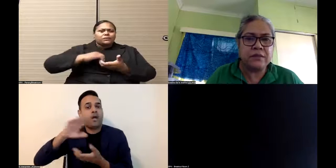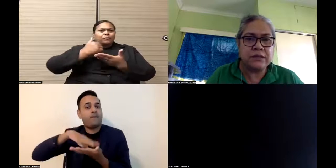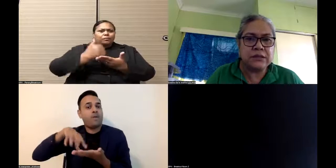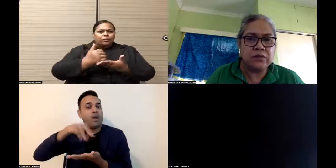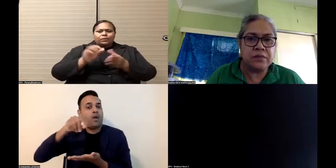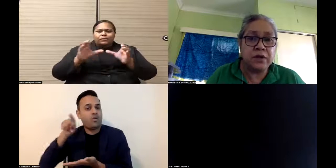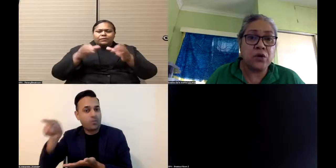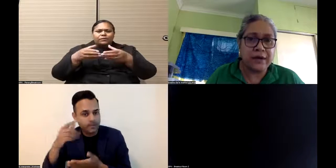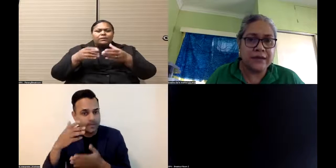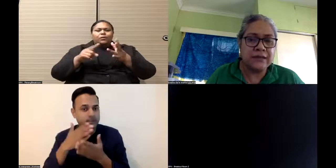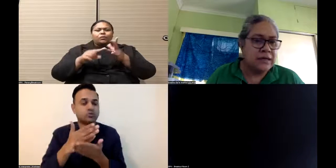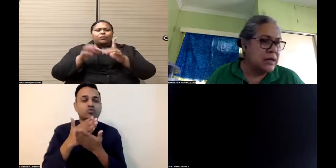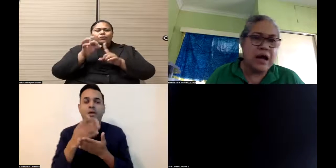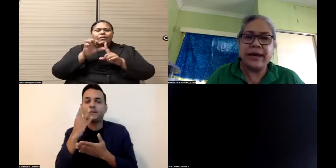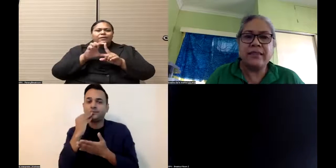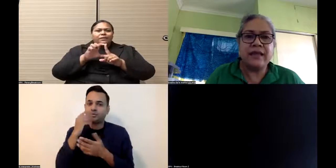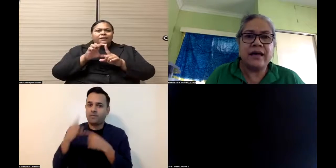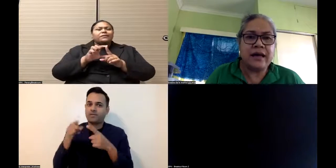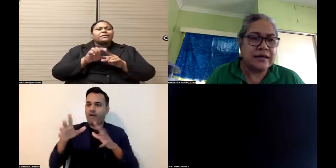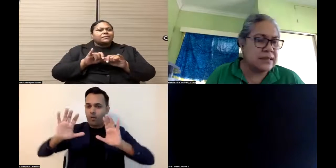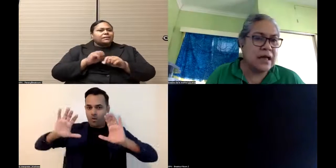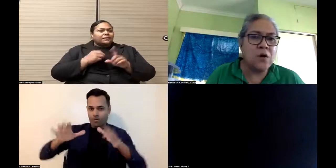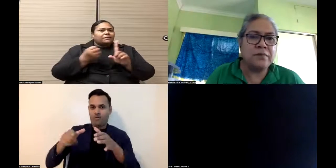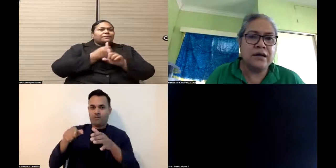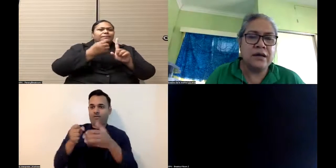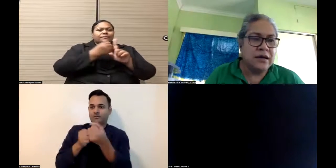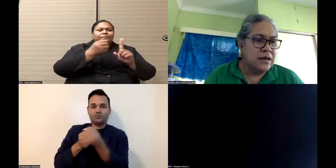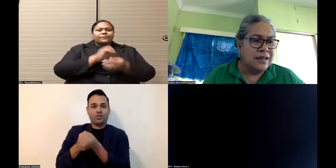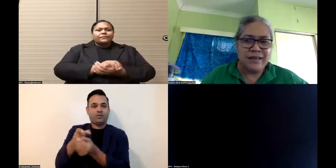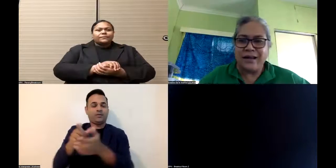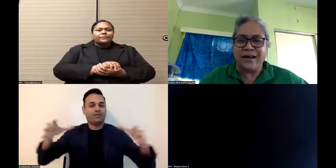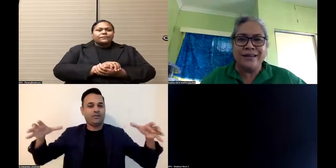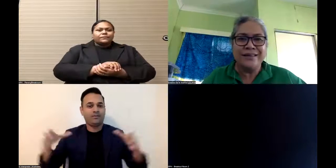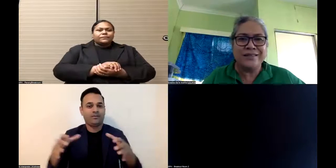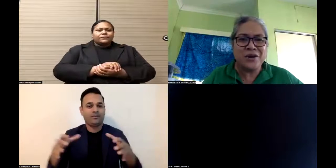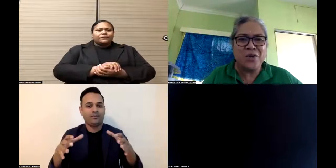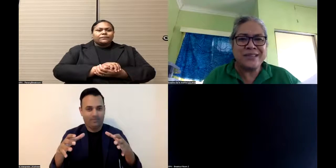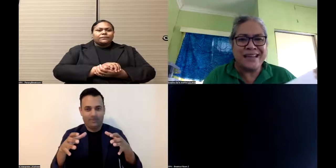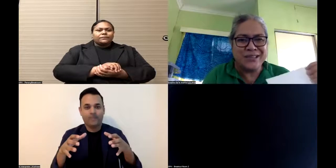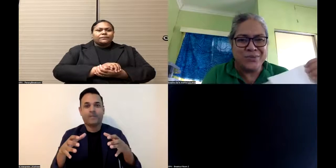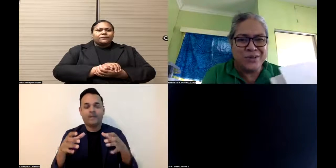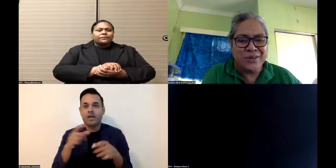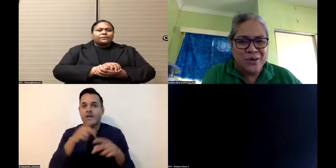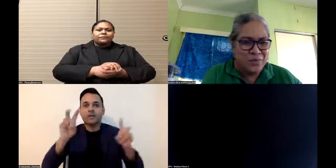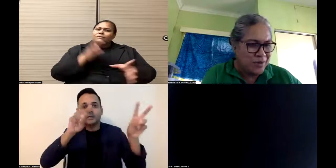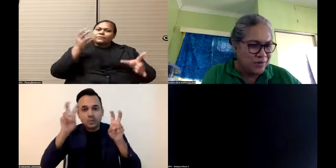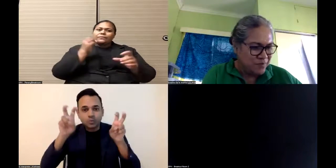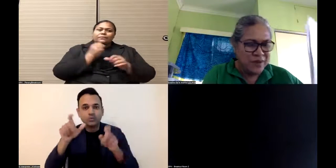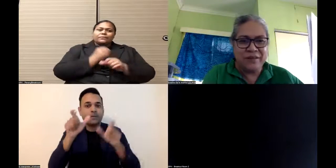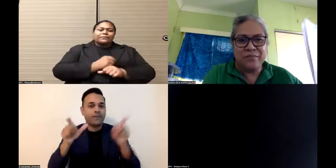people with disability to be recognized. I'll end there, Seta. Hope the note takers